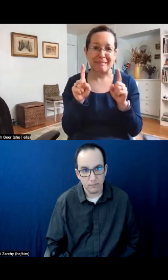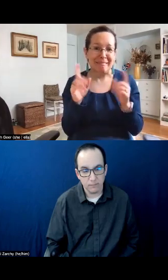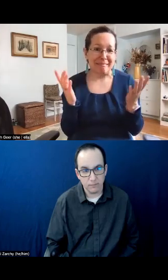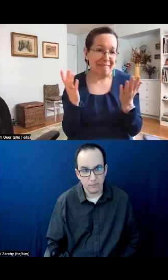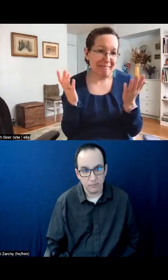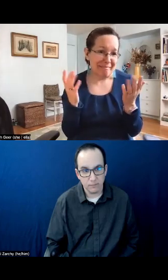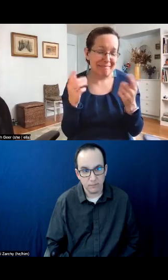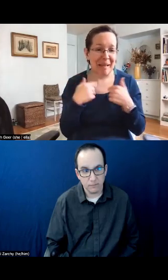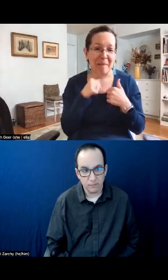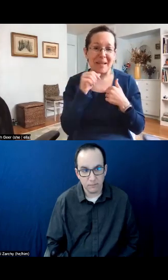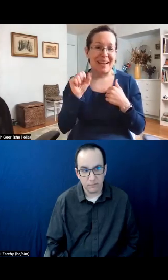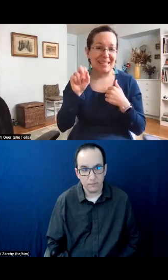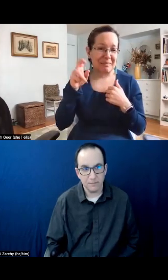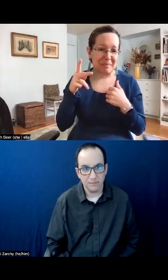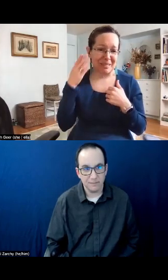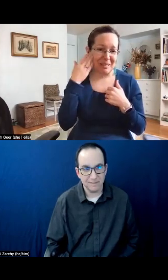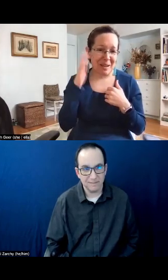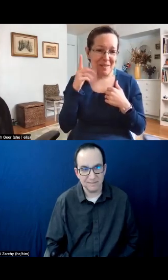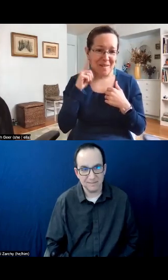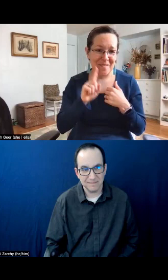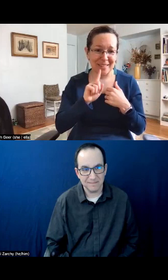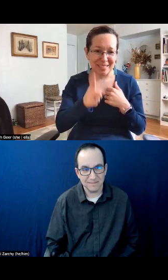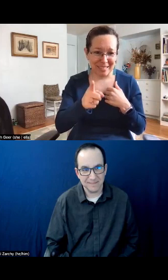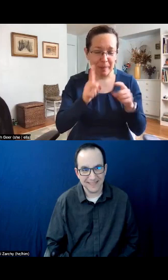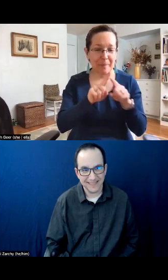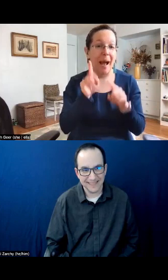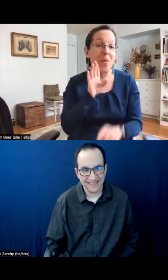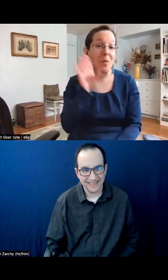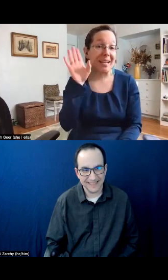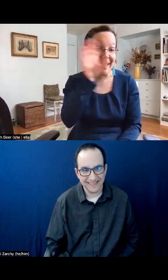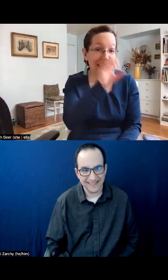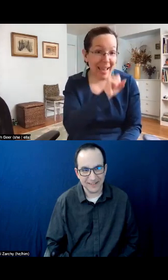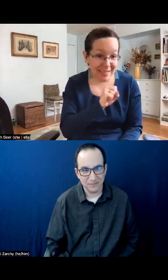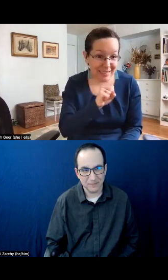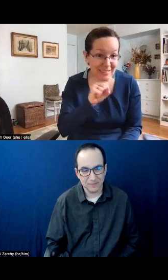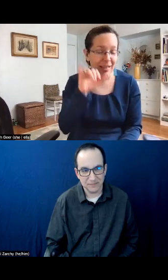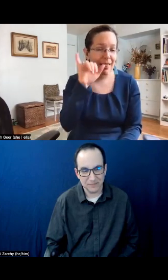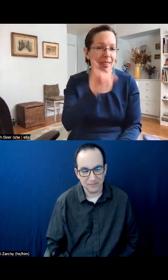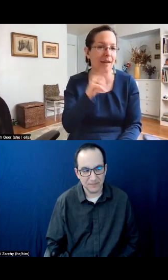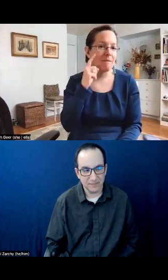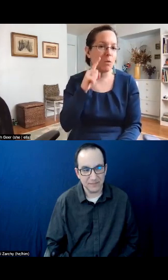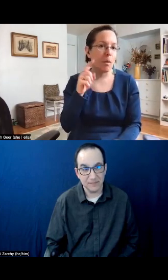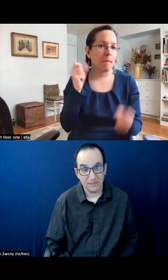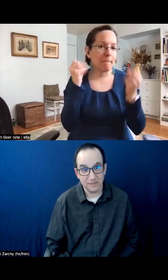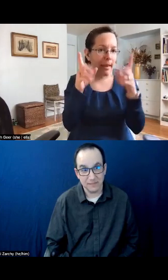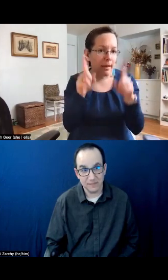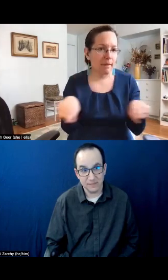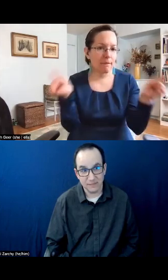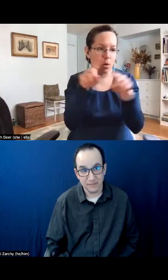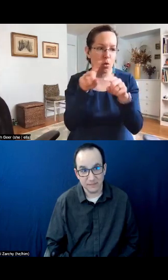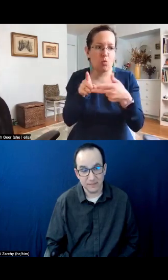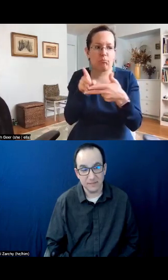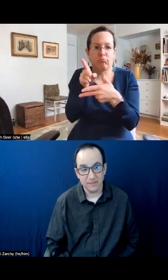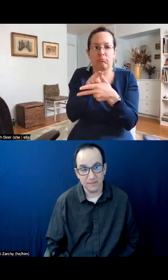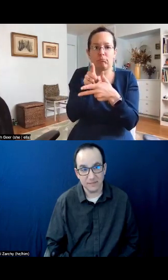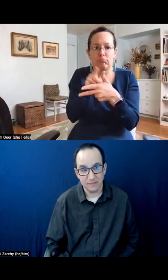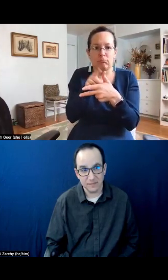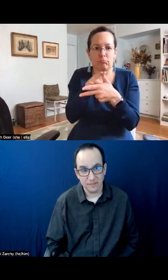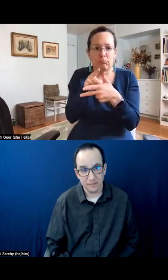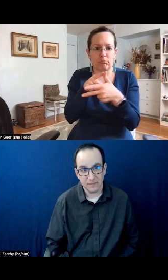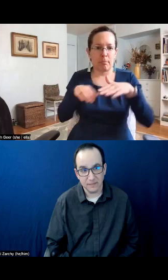are commonalities that we see within our populations, but I'm not an SLP, so I couldn't say this for sure. I would take a